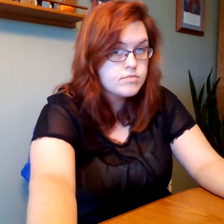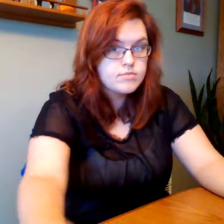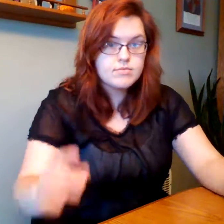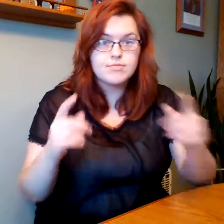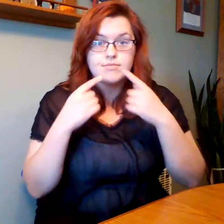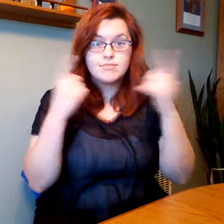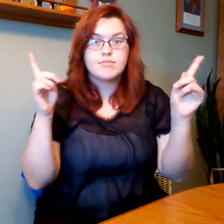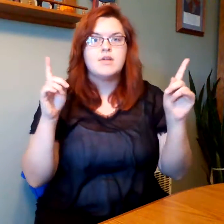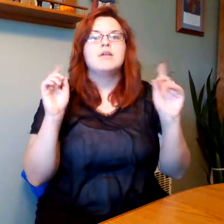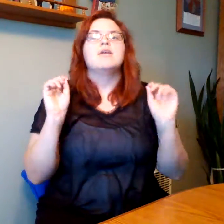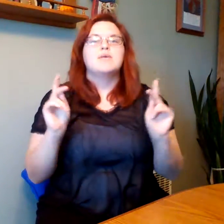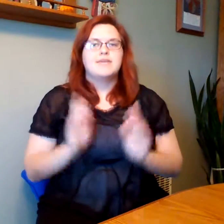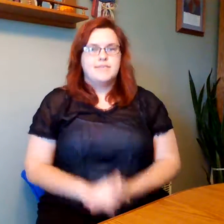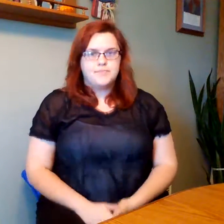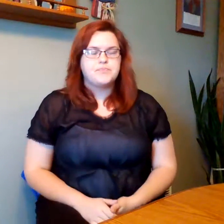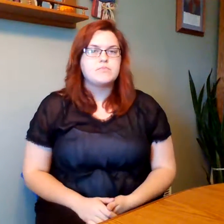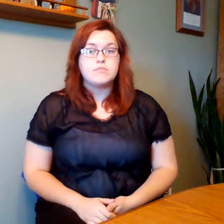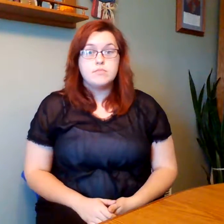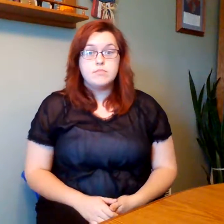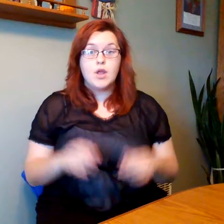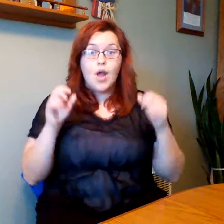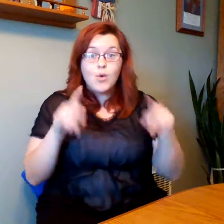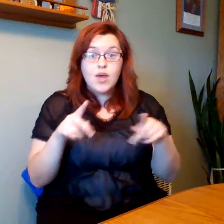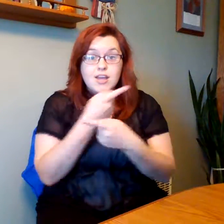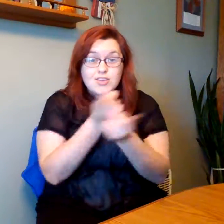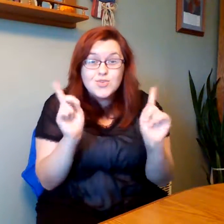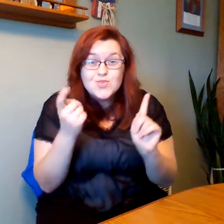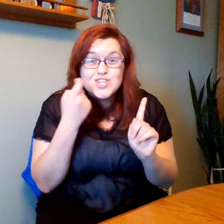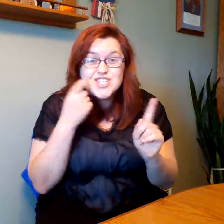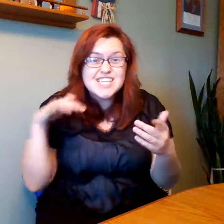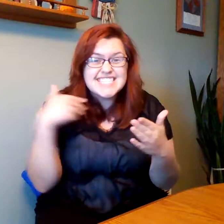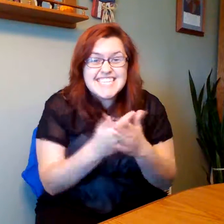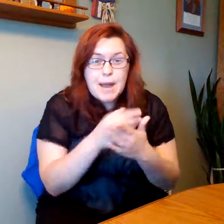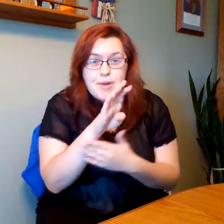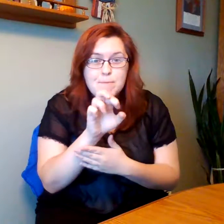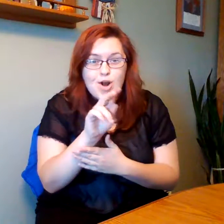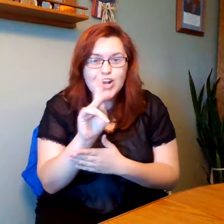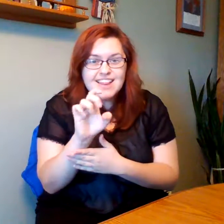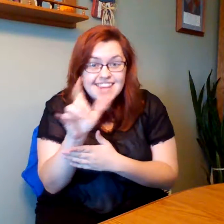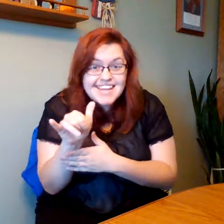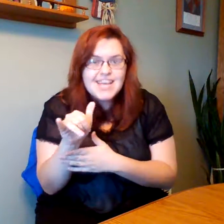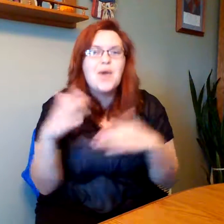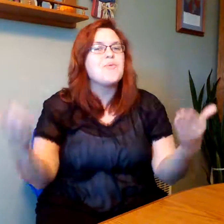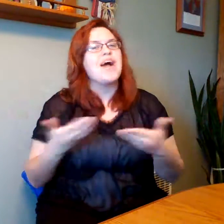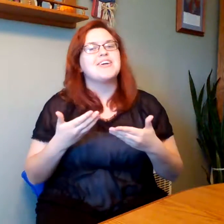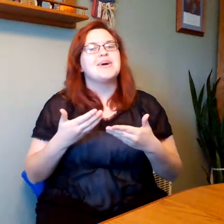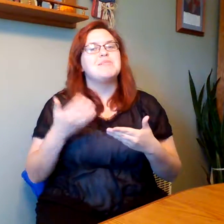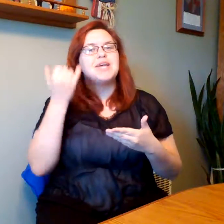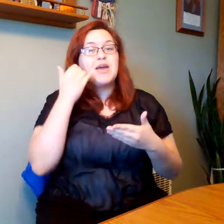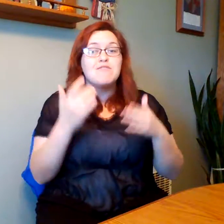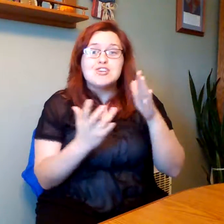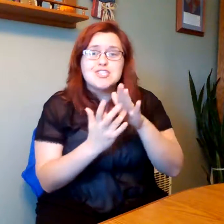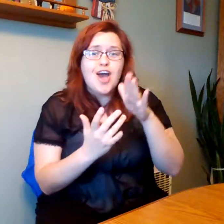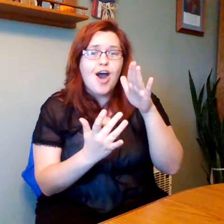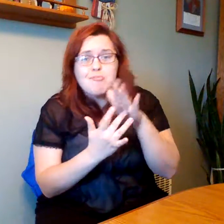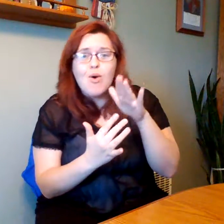Okay, for those of you who have just come to Berkeley for the first time, welcome to Berkeley. For those of you who are sophomores or more, welcome back. In any